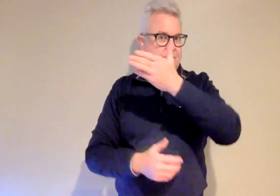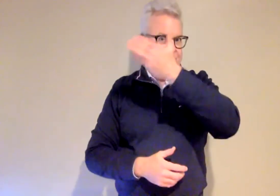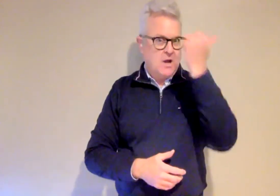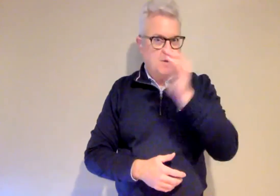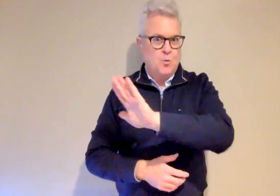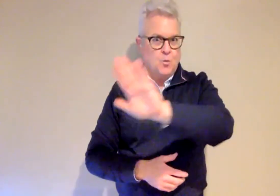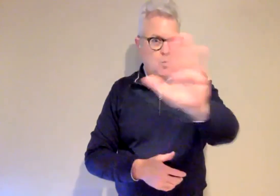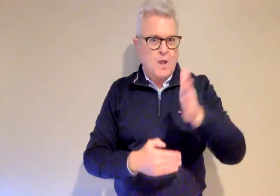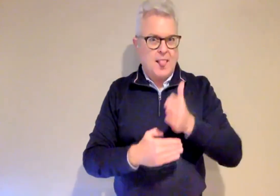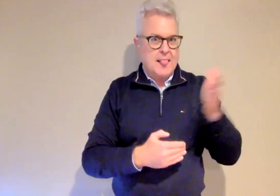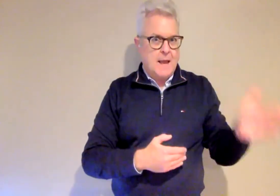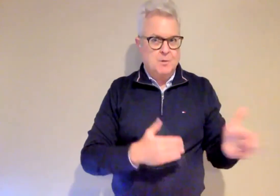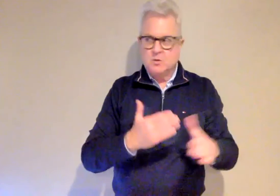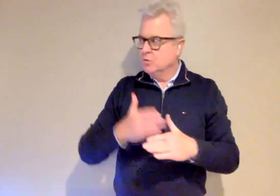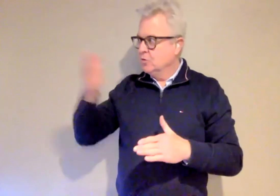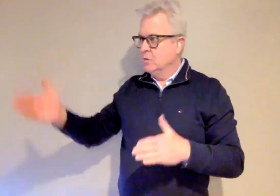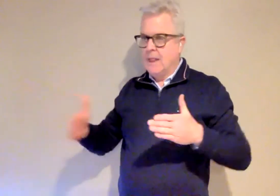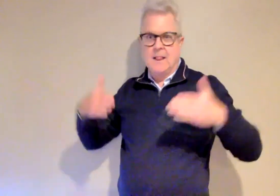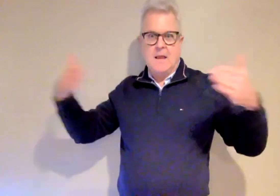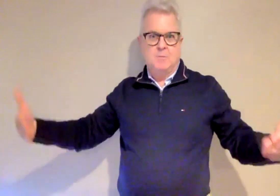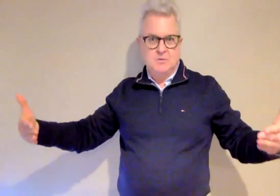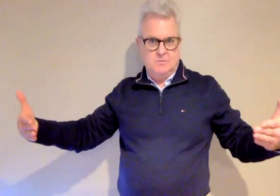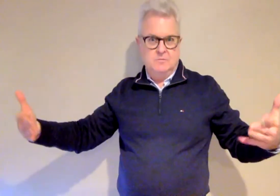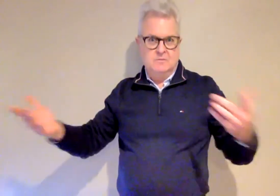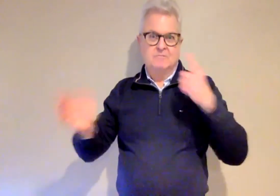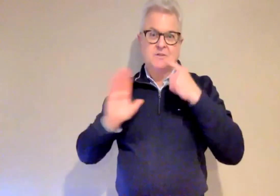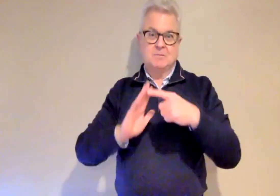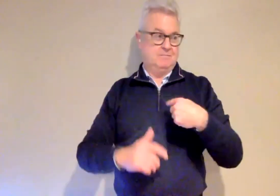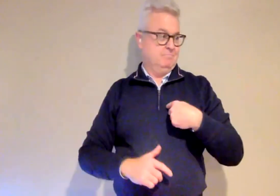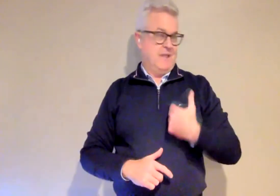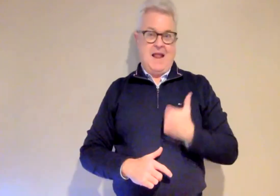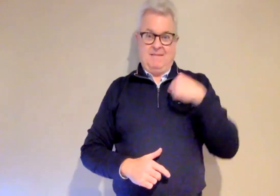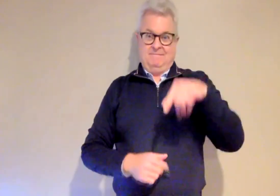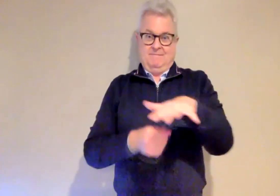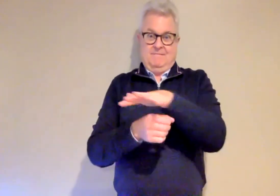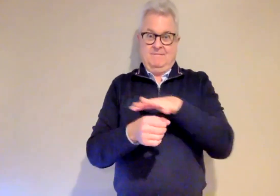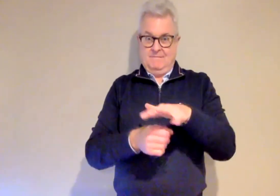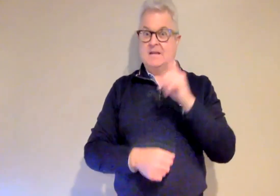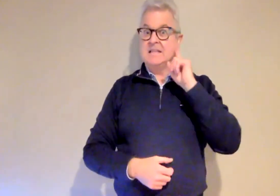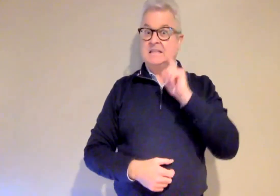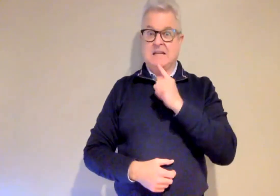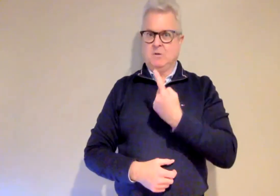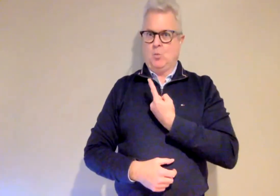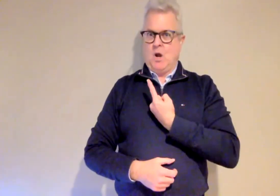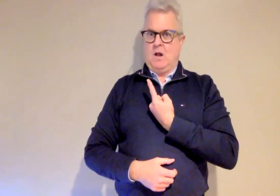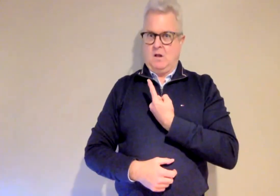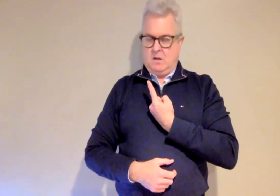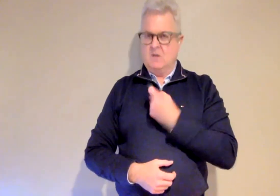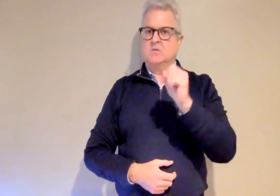stay informed. And do not forget your neighbors. Be aware of your next door neighbors. For example, where I live, I am the